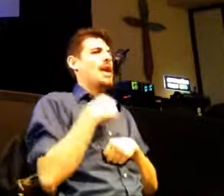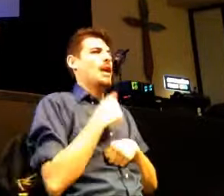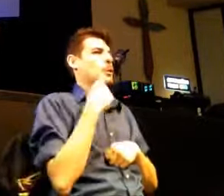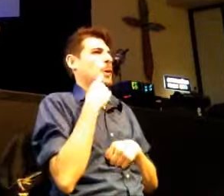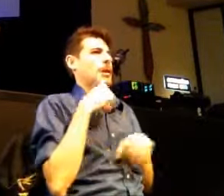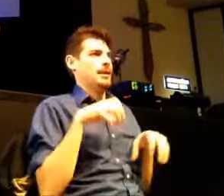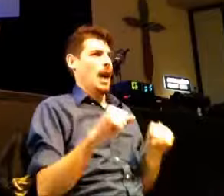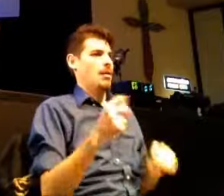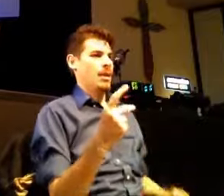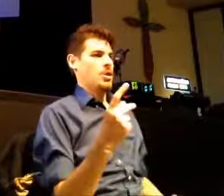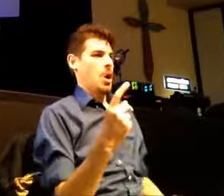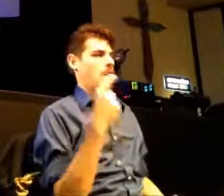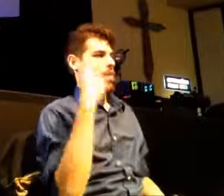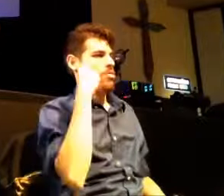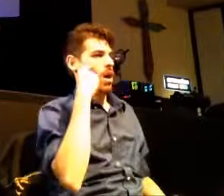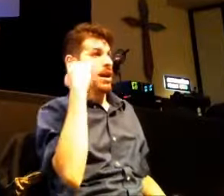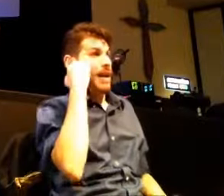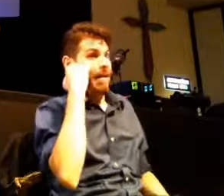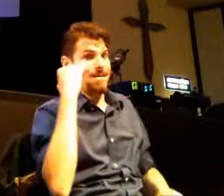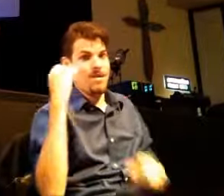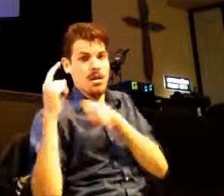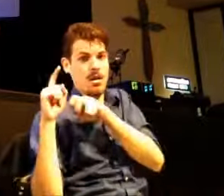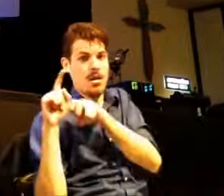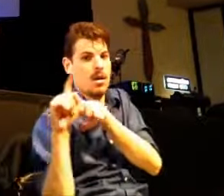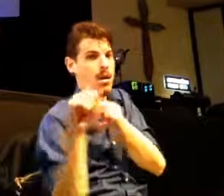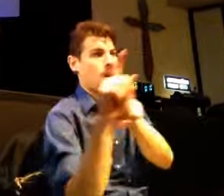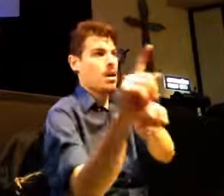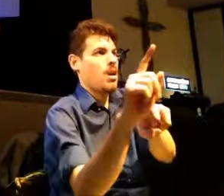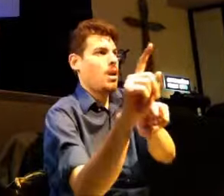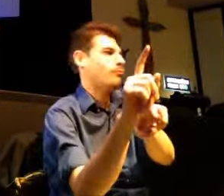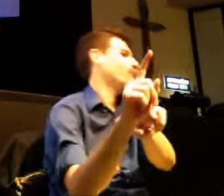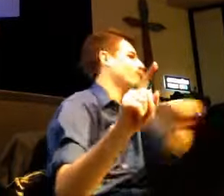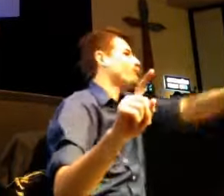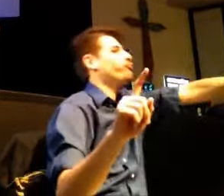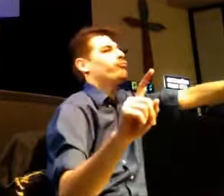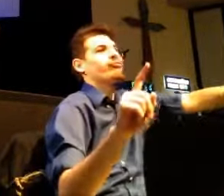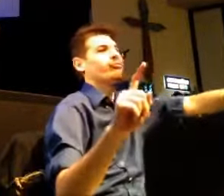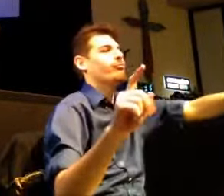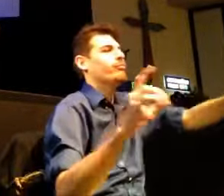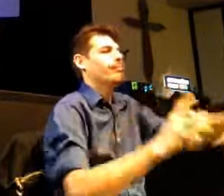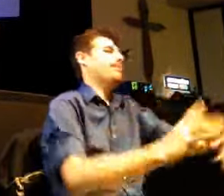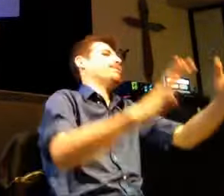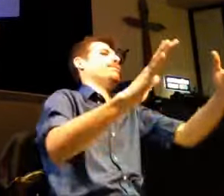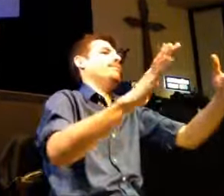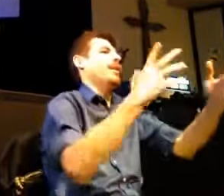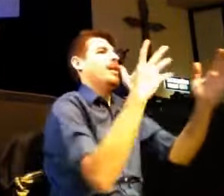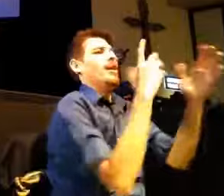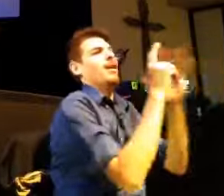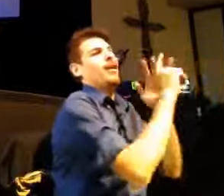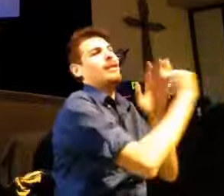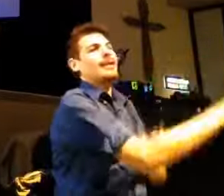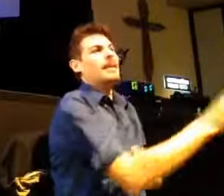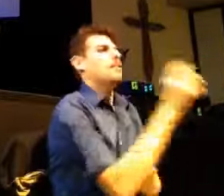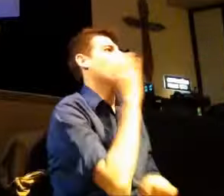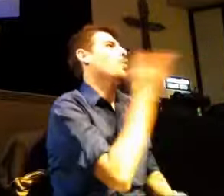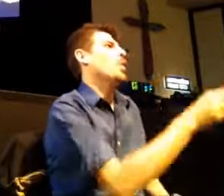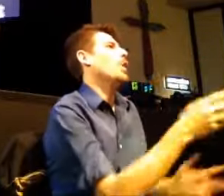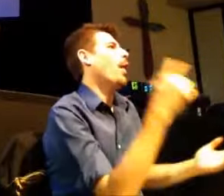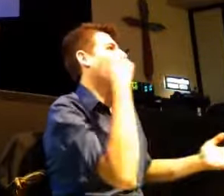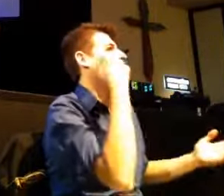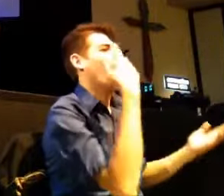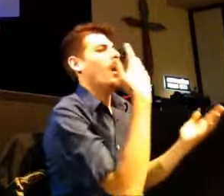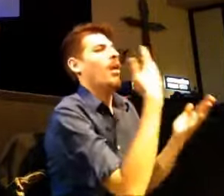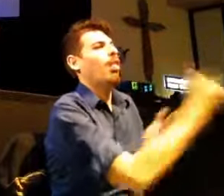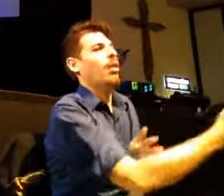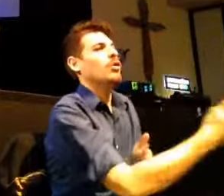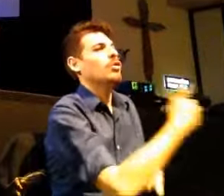anxiety that she's going to go roller skating around the neighborhood, and he's going to lunge and break loose from the leash, and we're going to lose Mal.